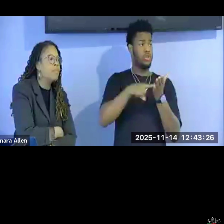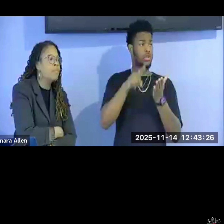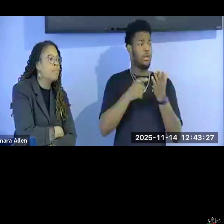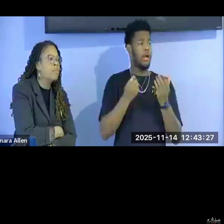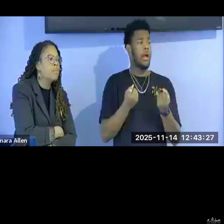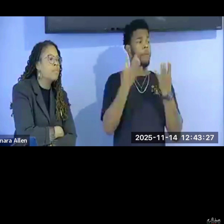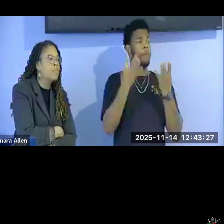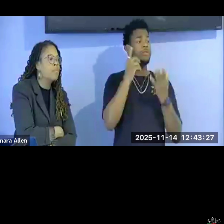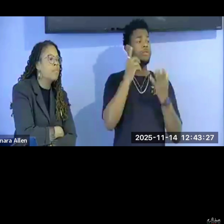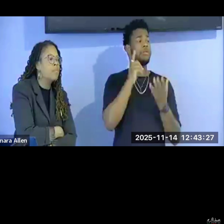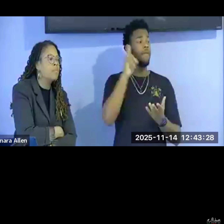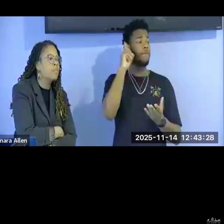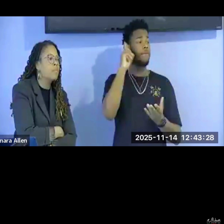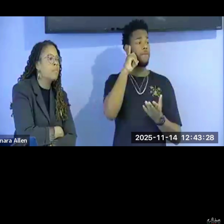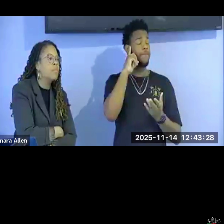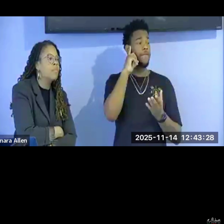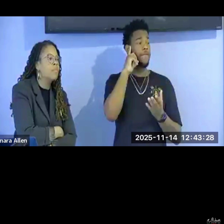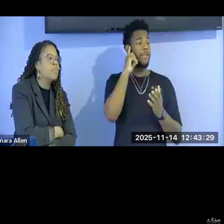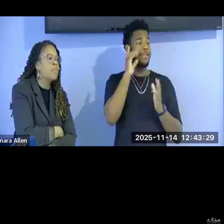really profound.